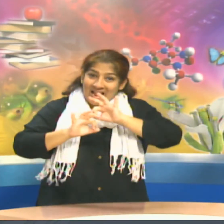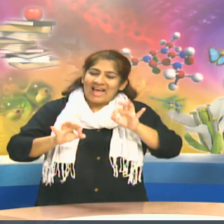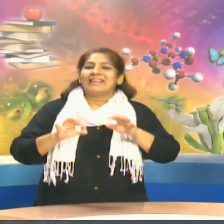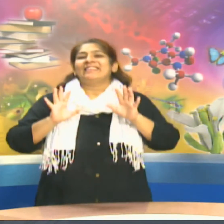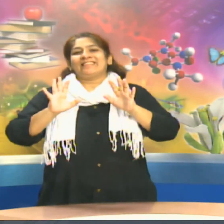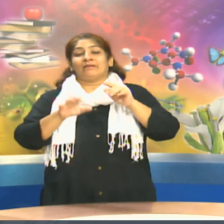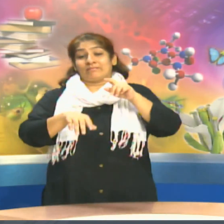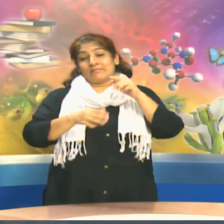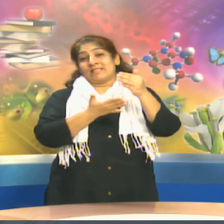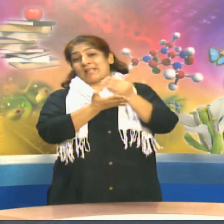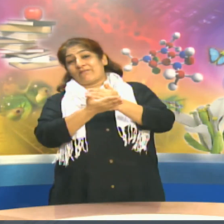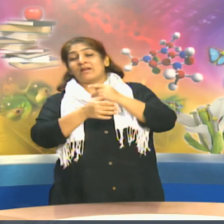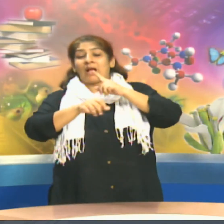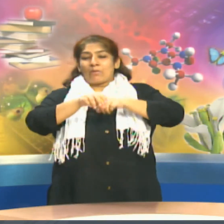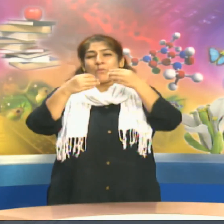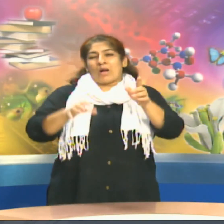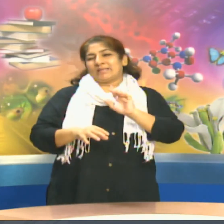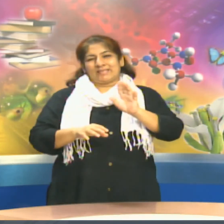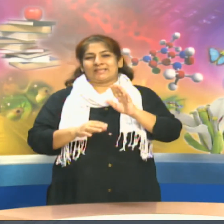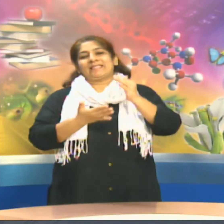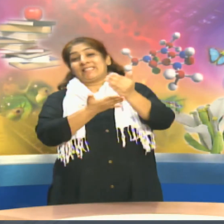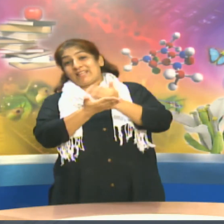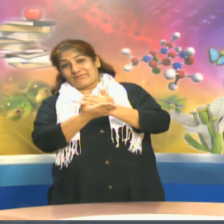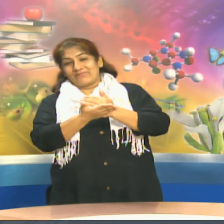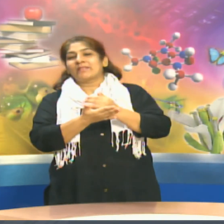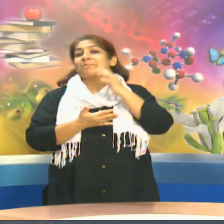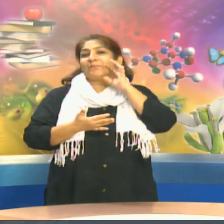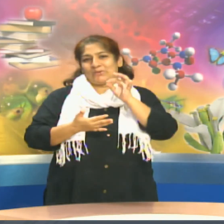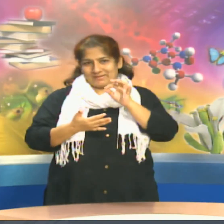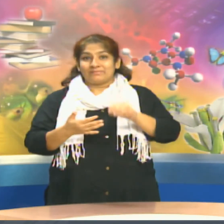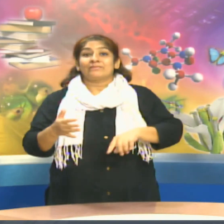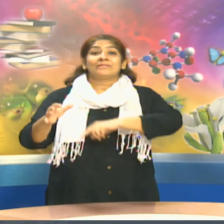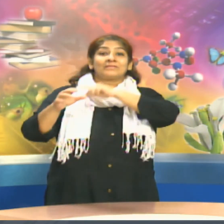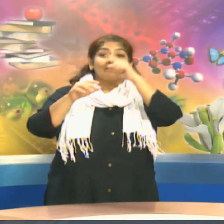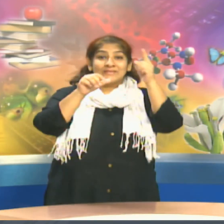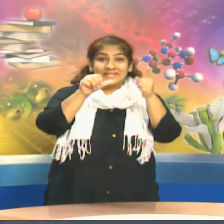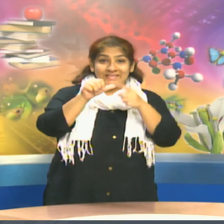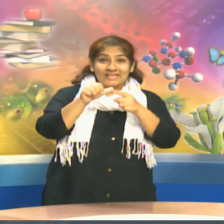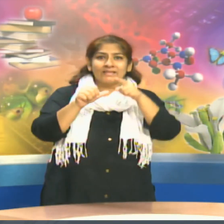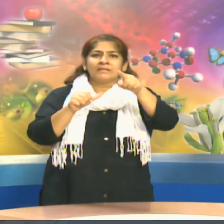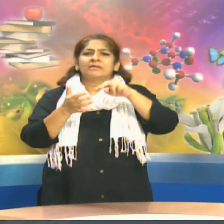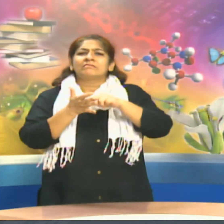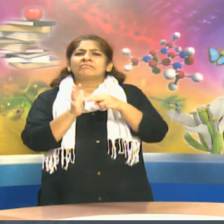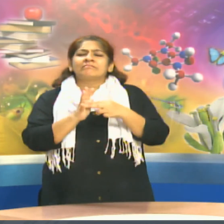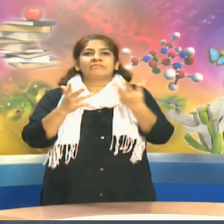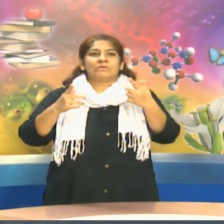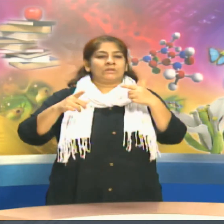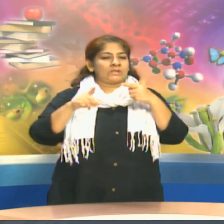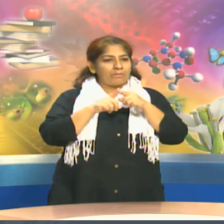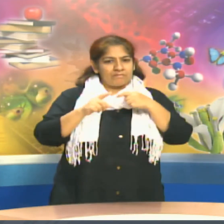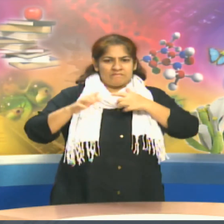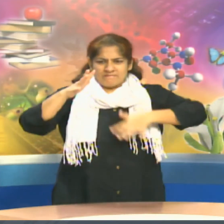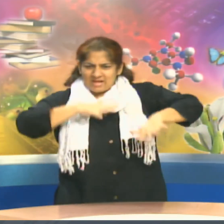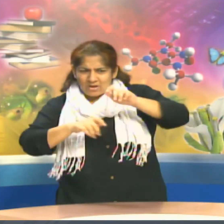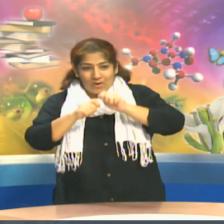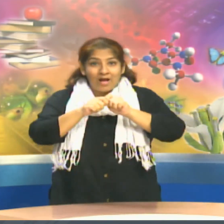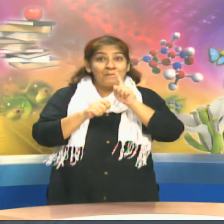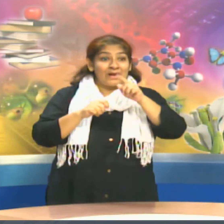planning should be in such a way that it should be standard and it should be in a controlled way. The